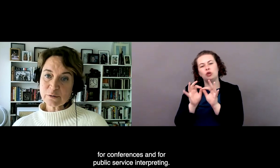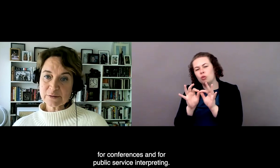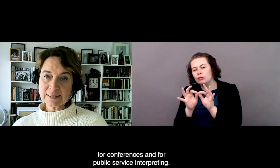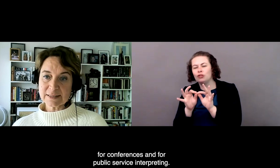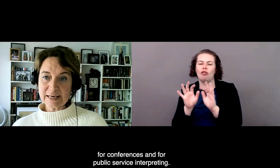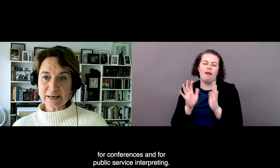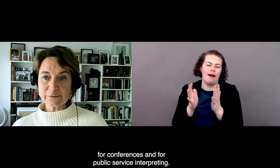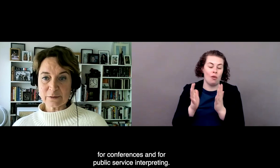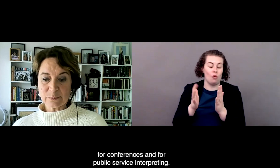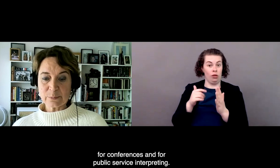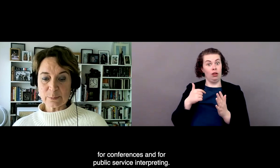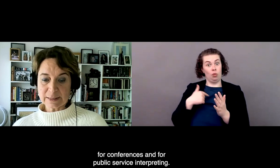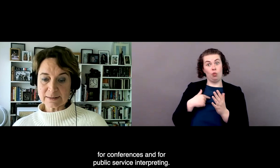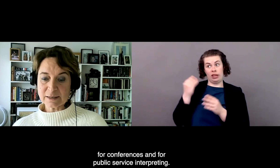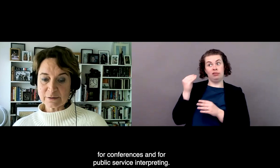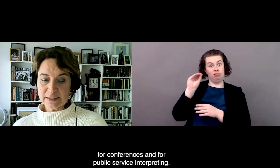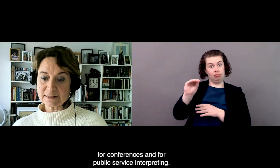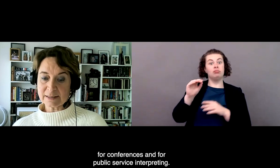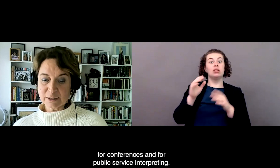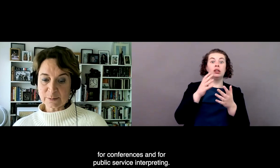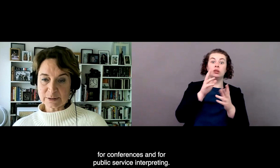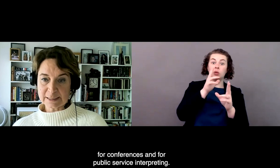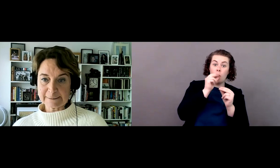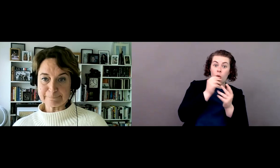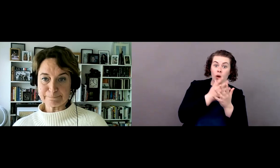conferences and for public service interpreting.